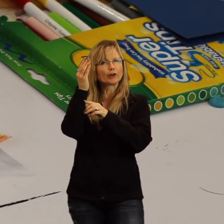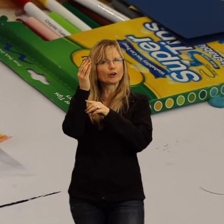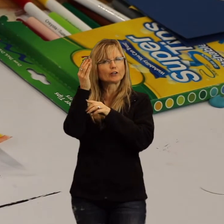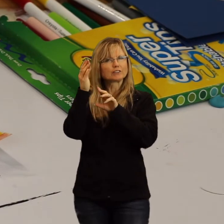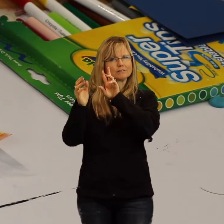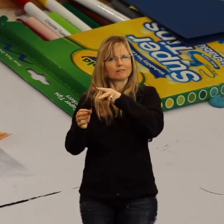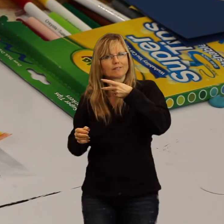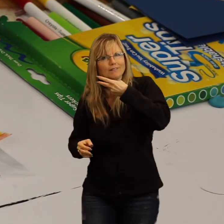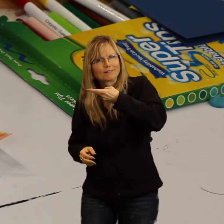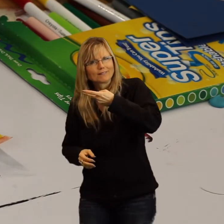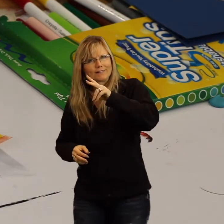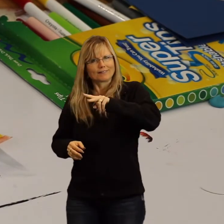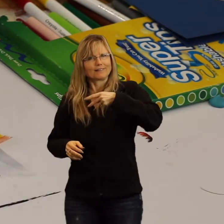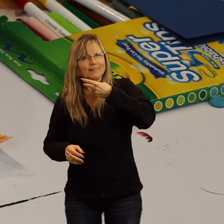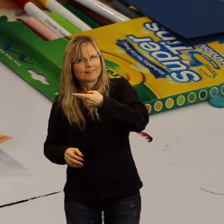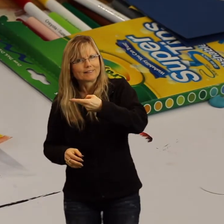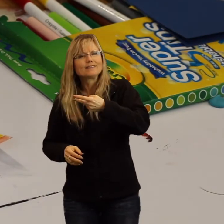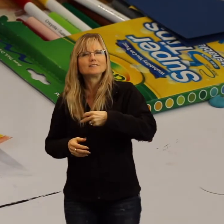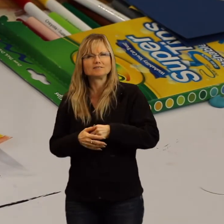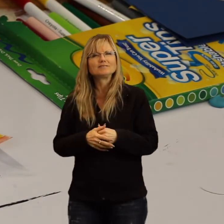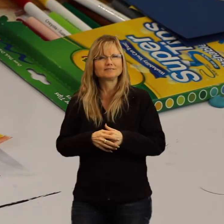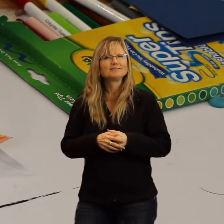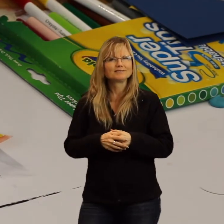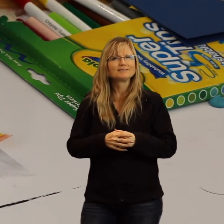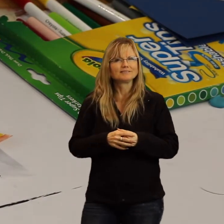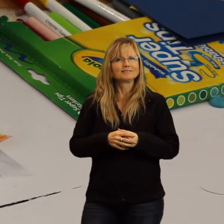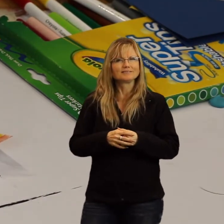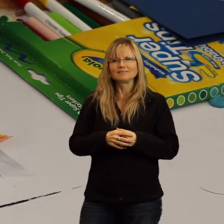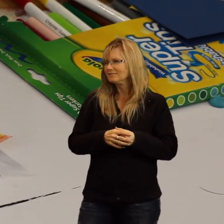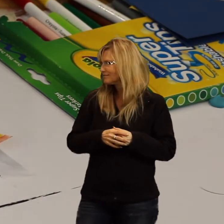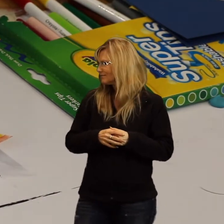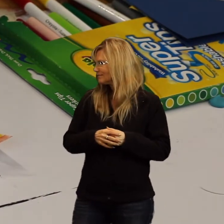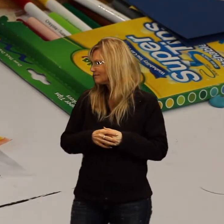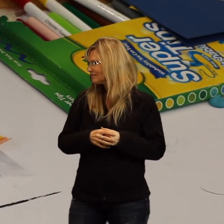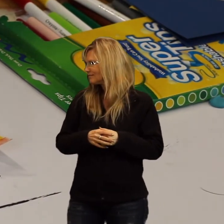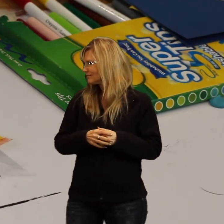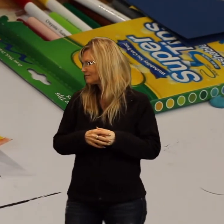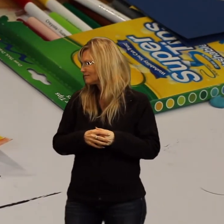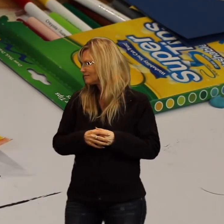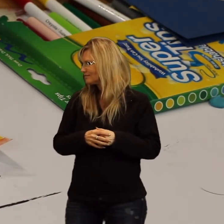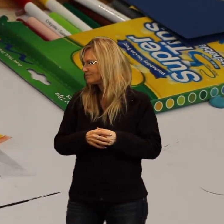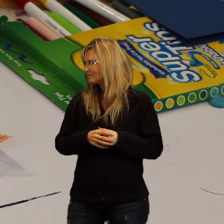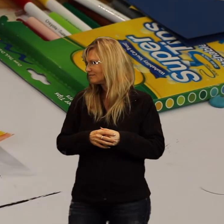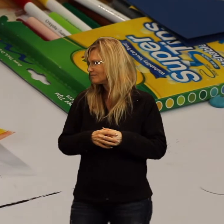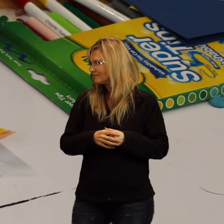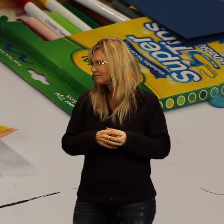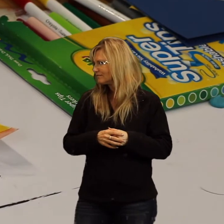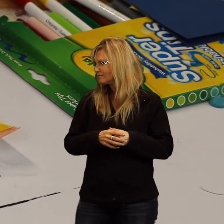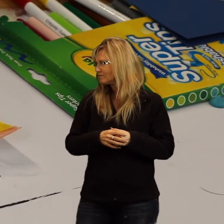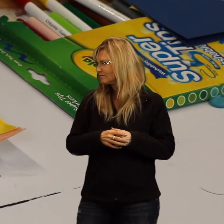inverse, reverse version of what you just cut out.